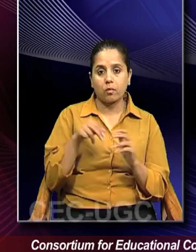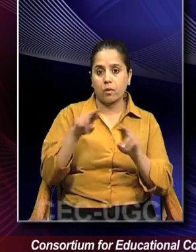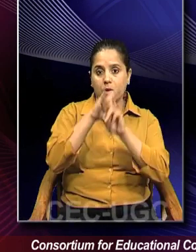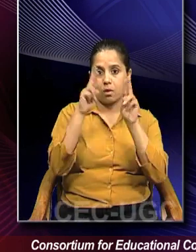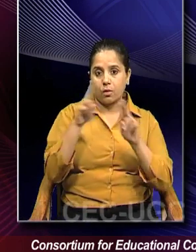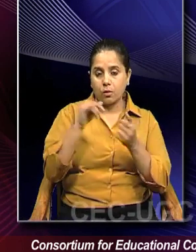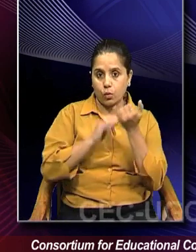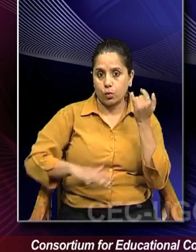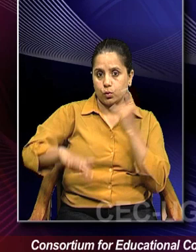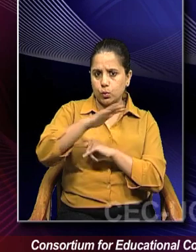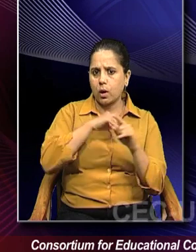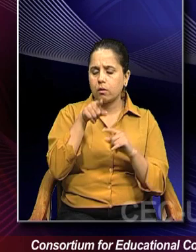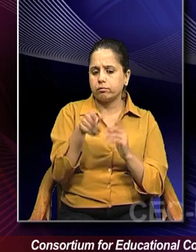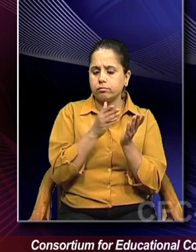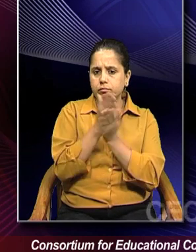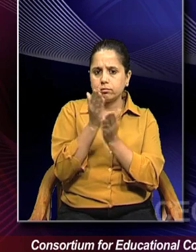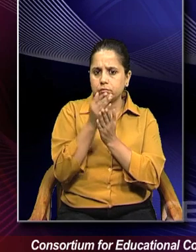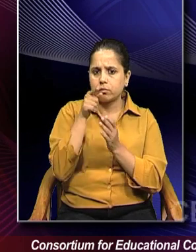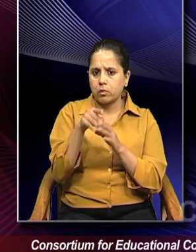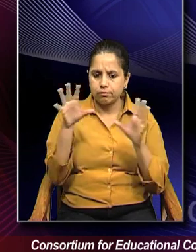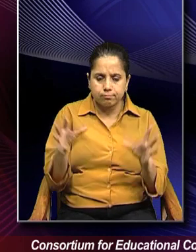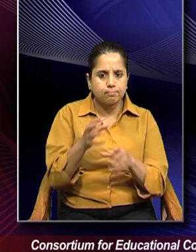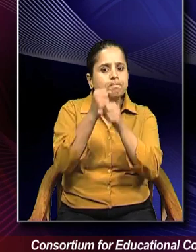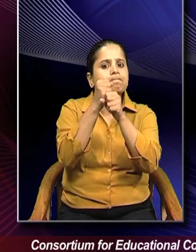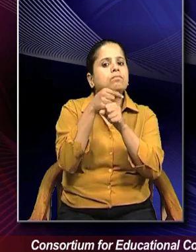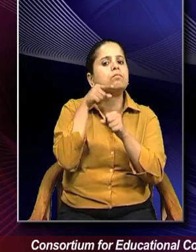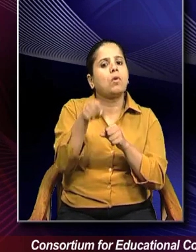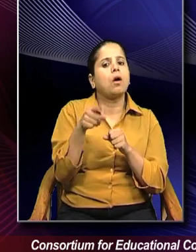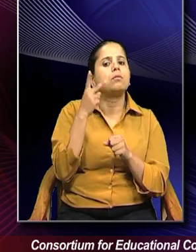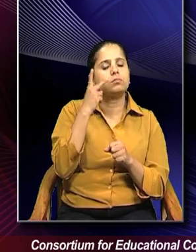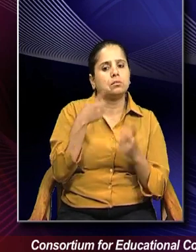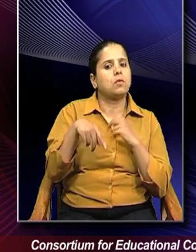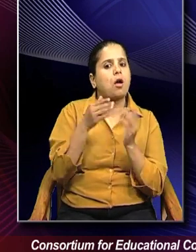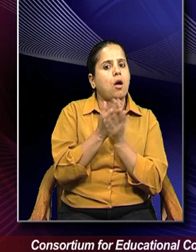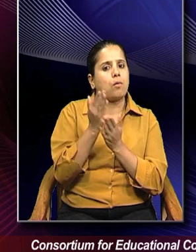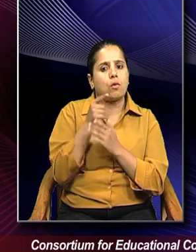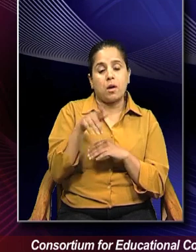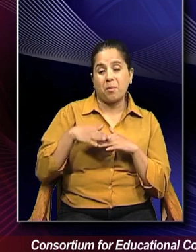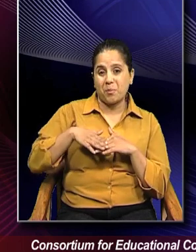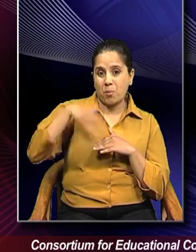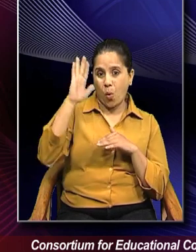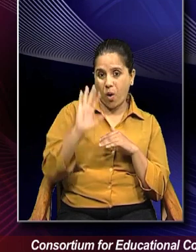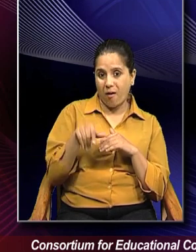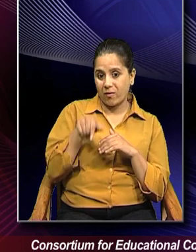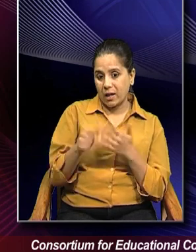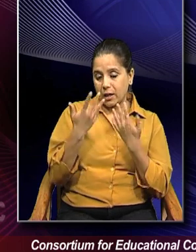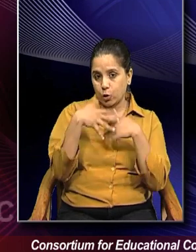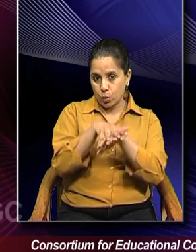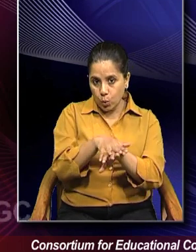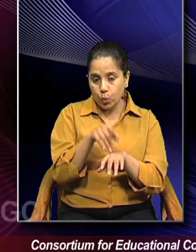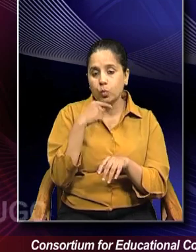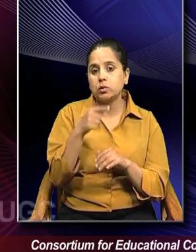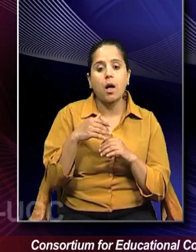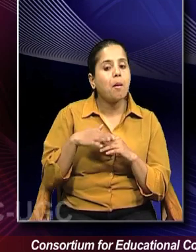International society approach is a comprehensive approach. It is much more inclusive, it is